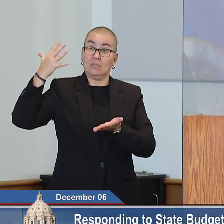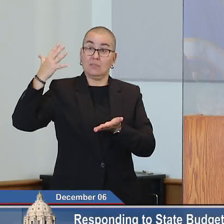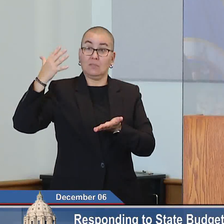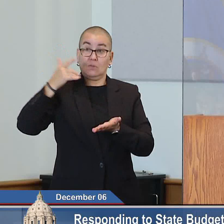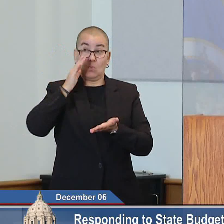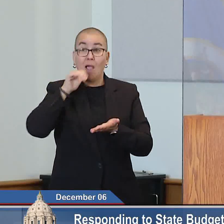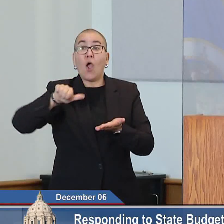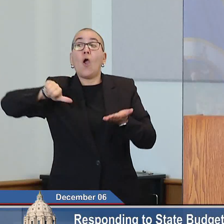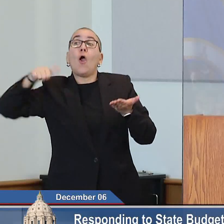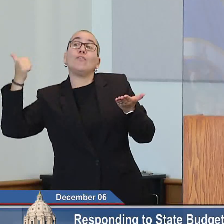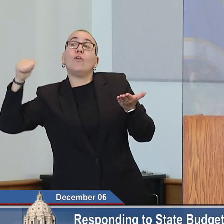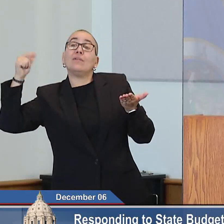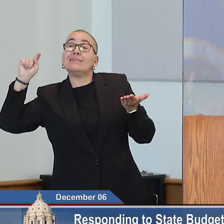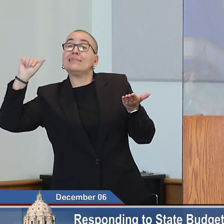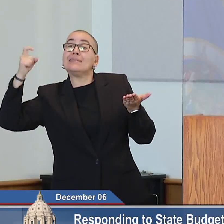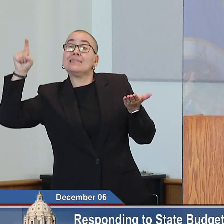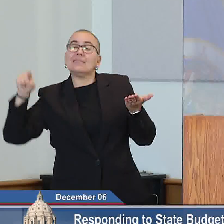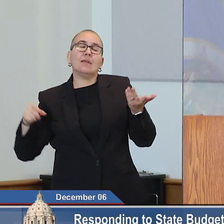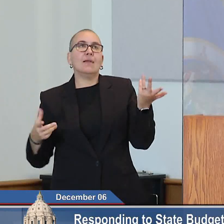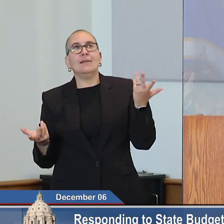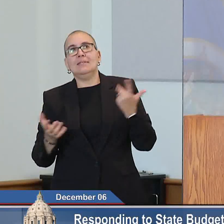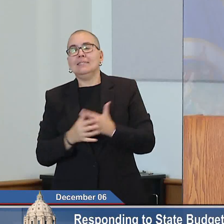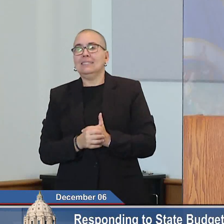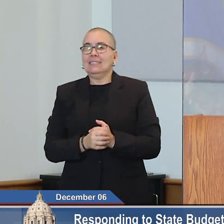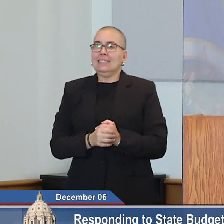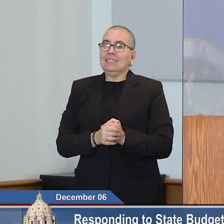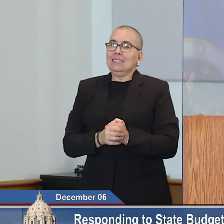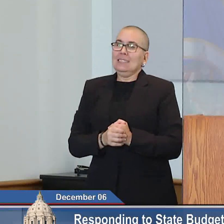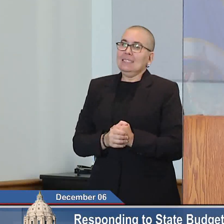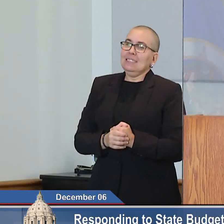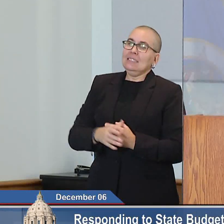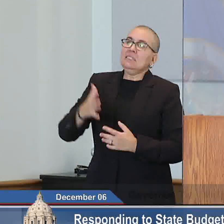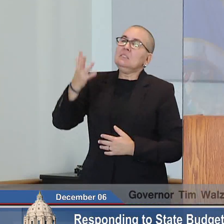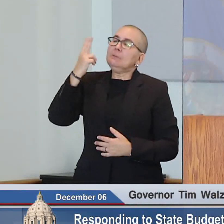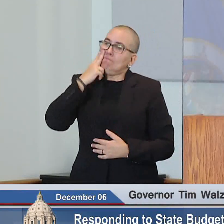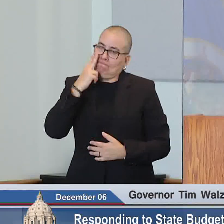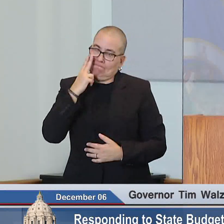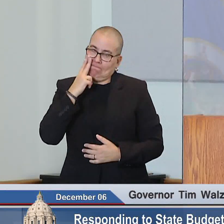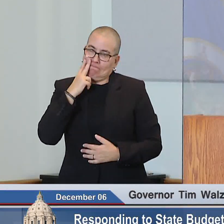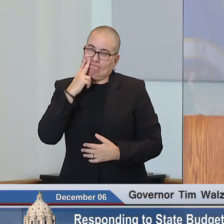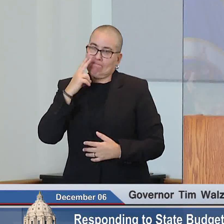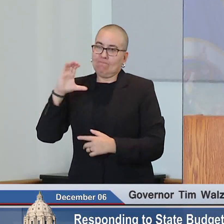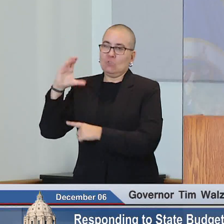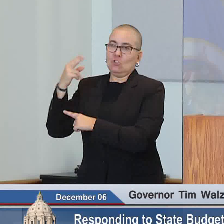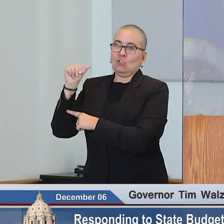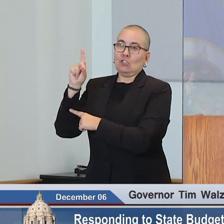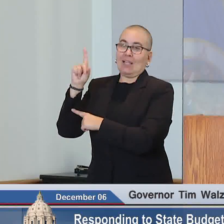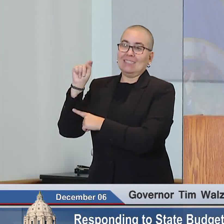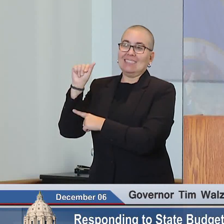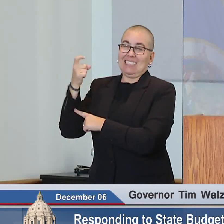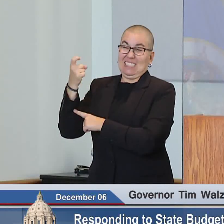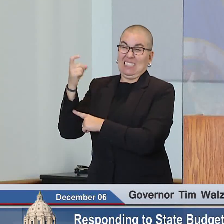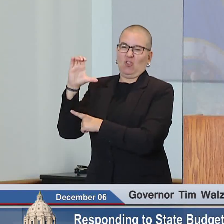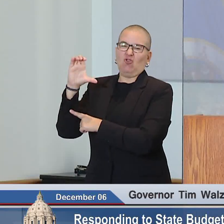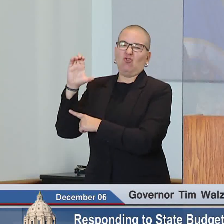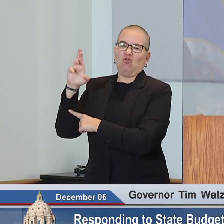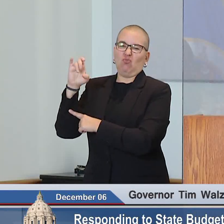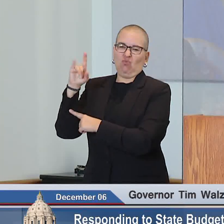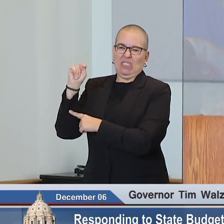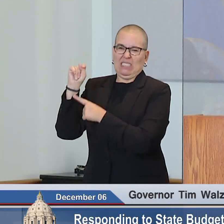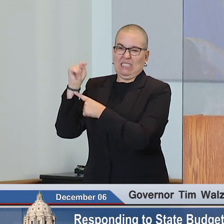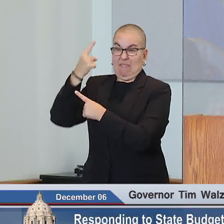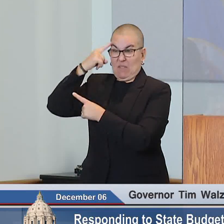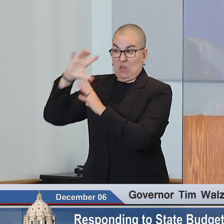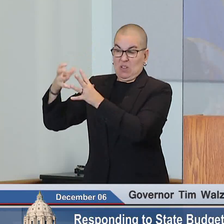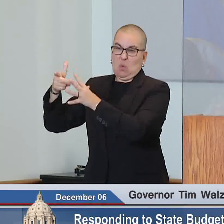for wealth? we'll get into that. When we see what's out there, child tax credits, there's some of those things that I know are going to be proposed. Again, if it's